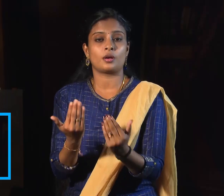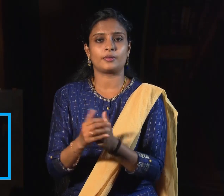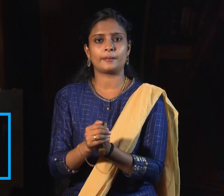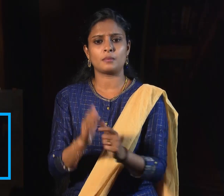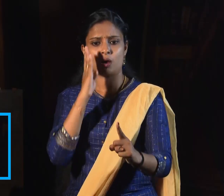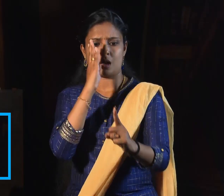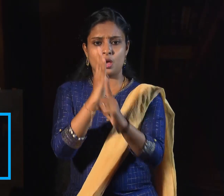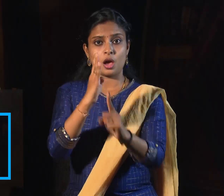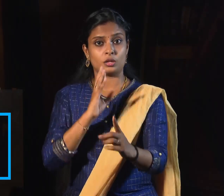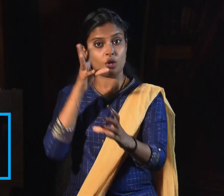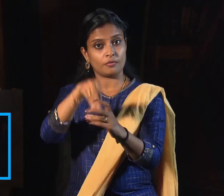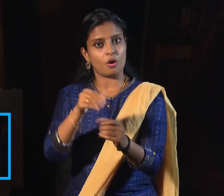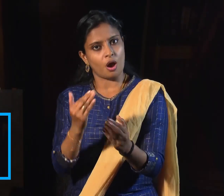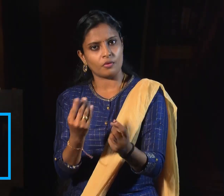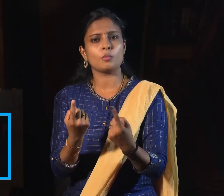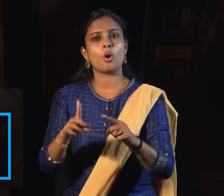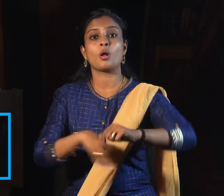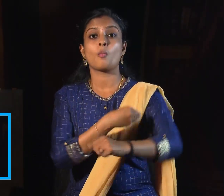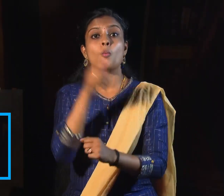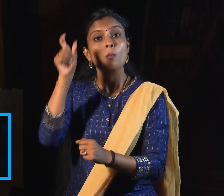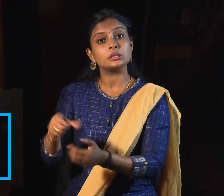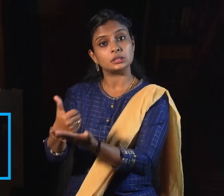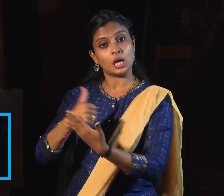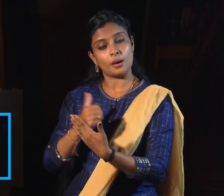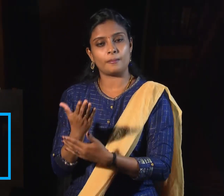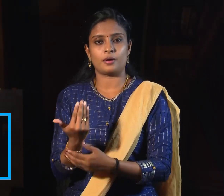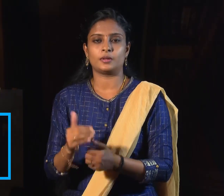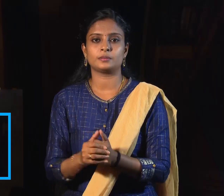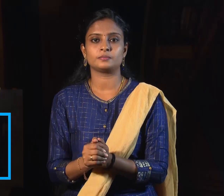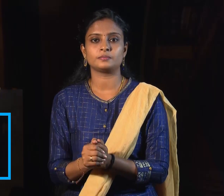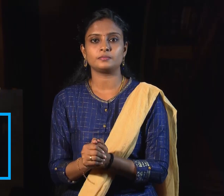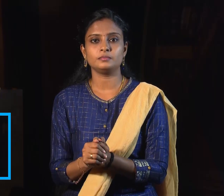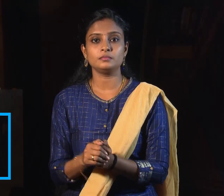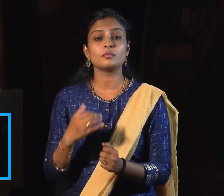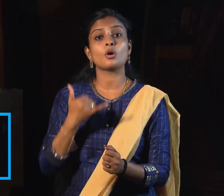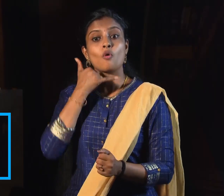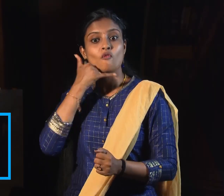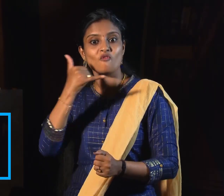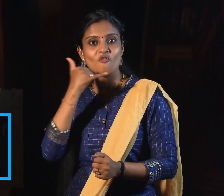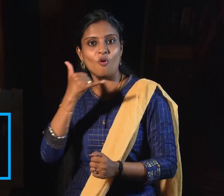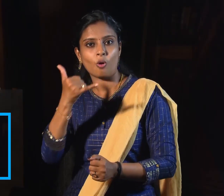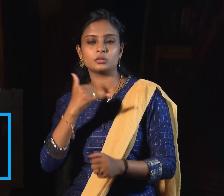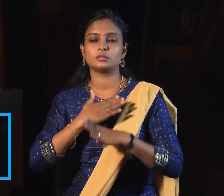or via a broker. It can be done in person or over the phone.